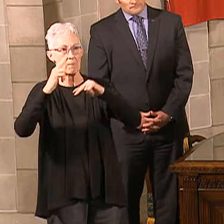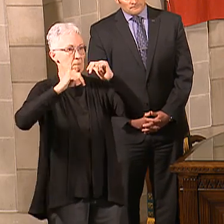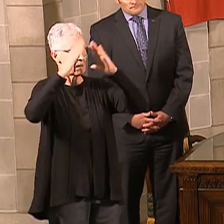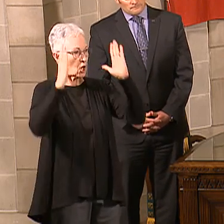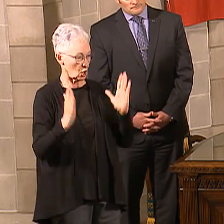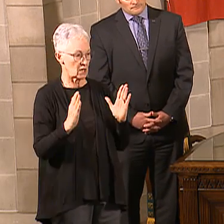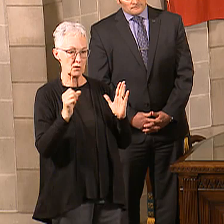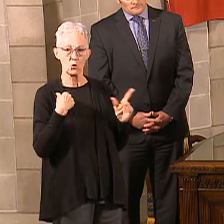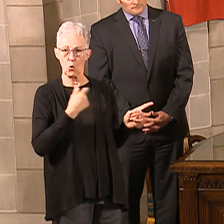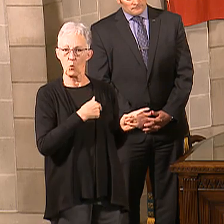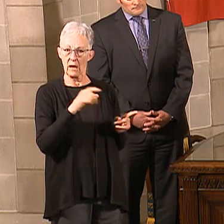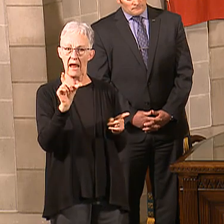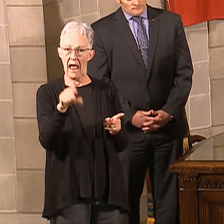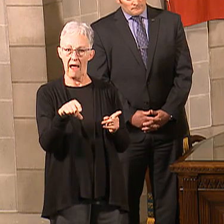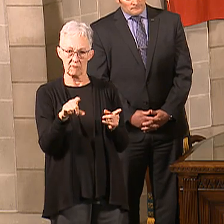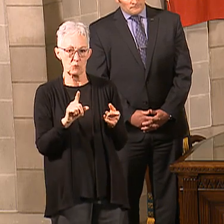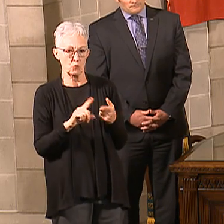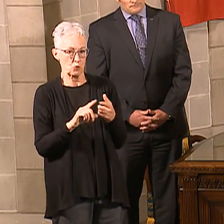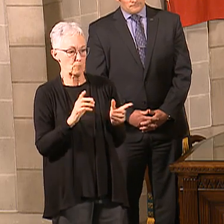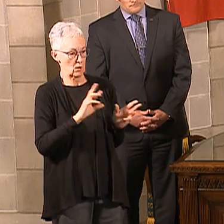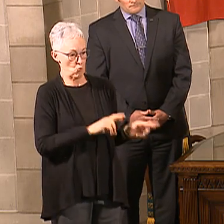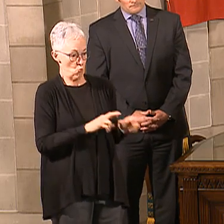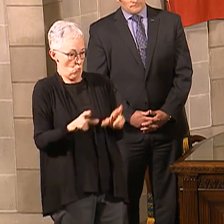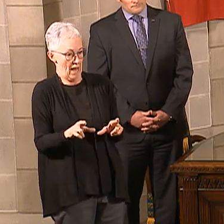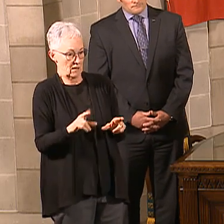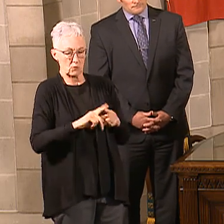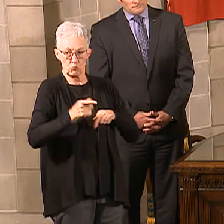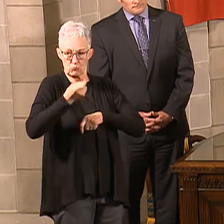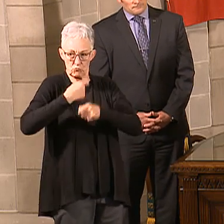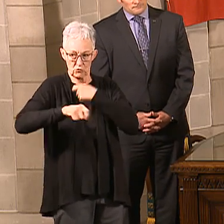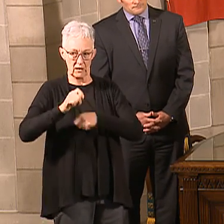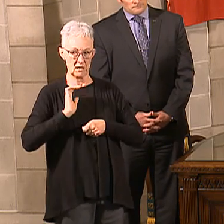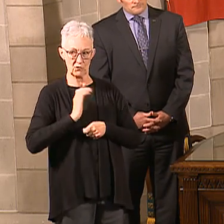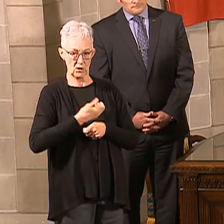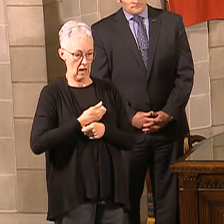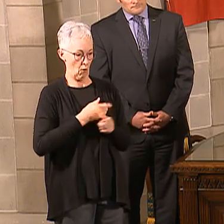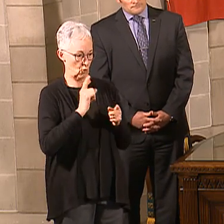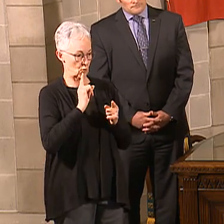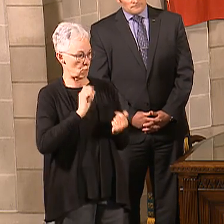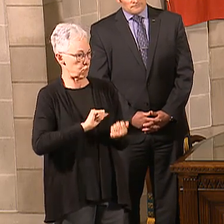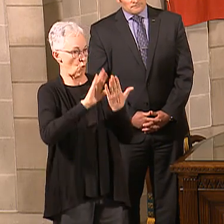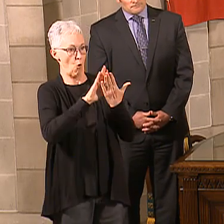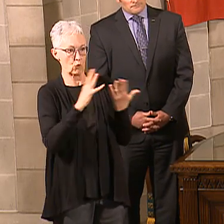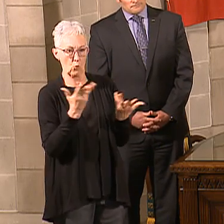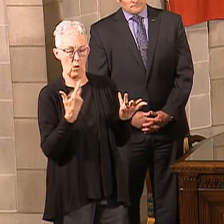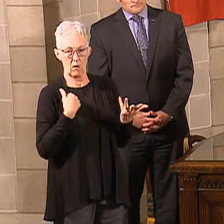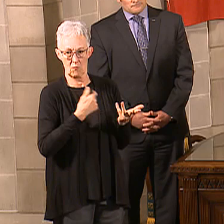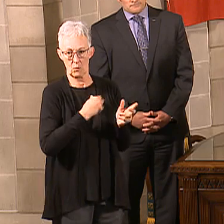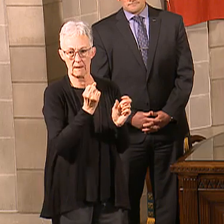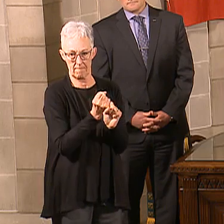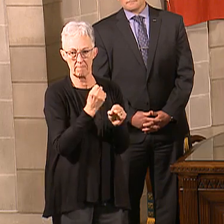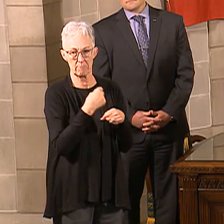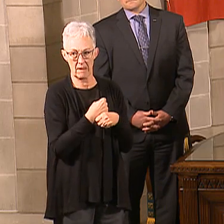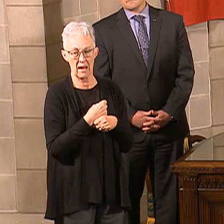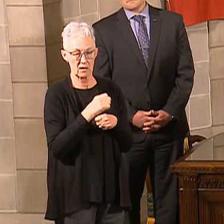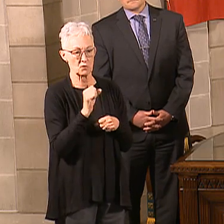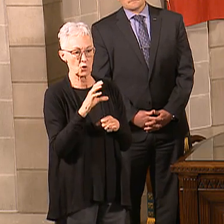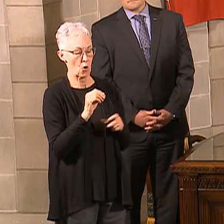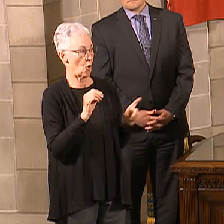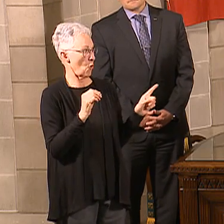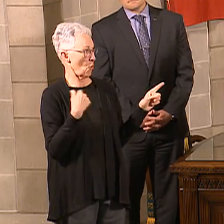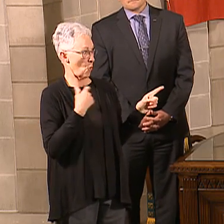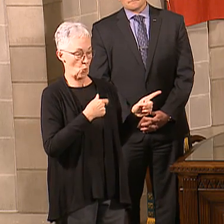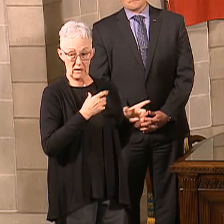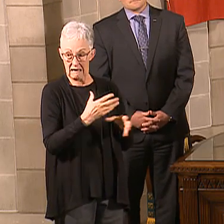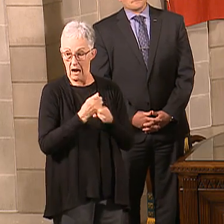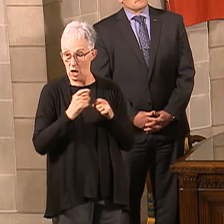is breaking down red tape at the federal level, and that's what the governor and his team was able to do last week to get this product approved for use in hand sanitizers, and I